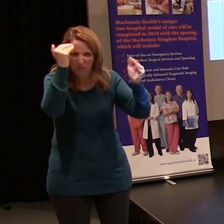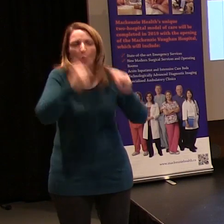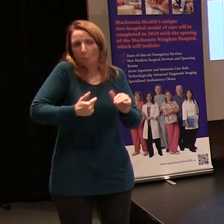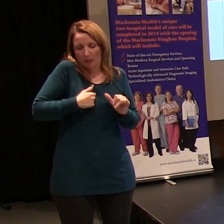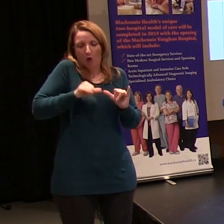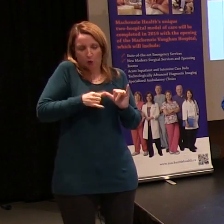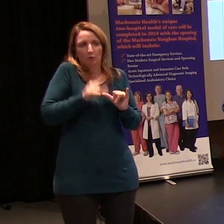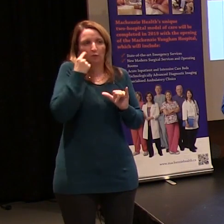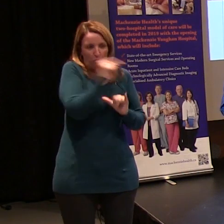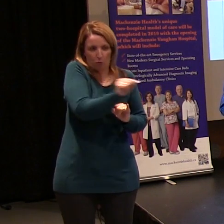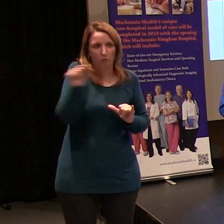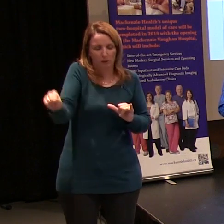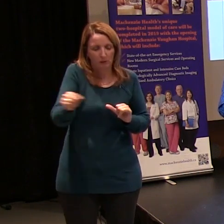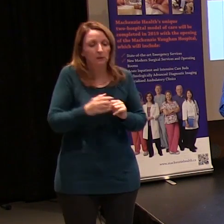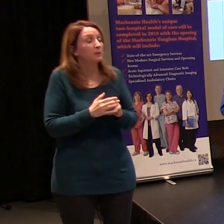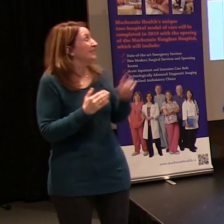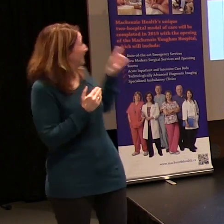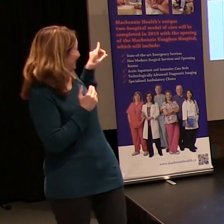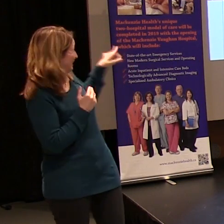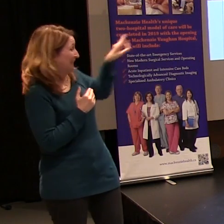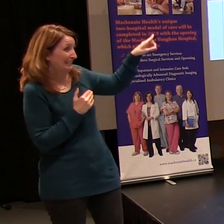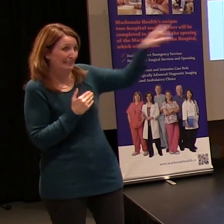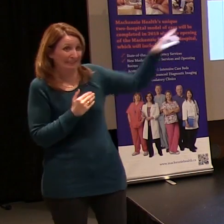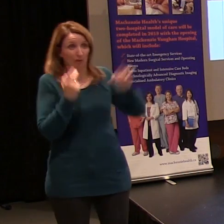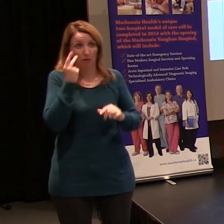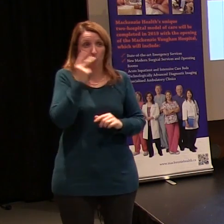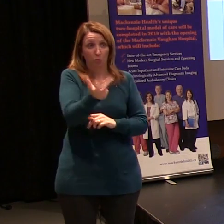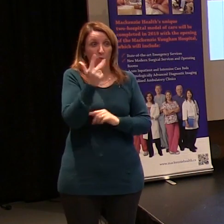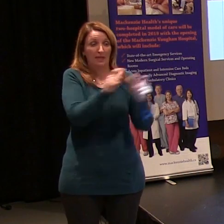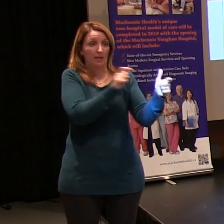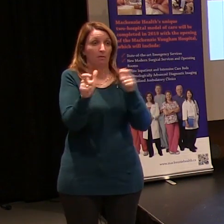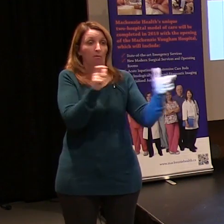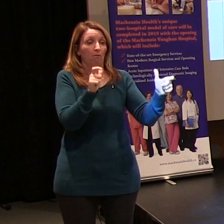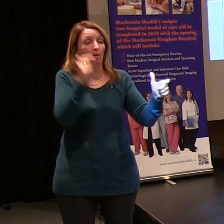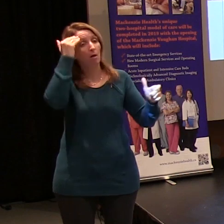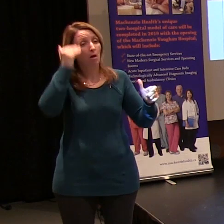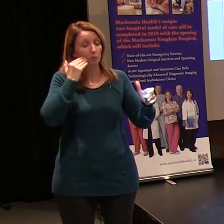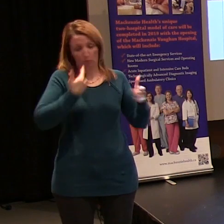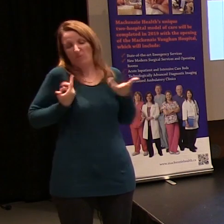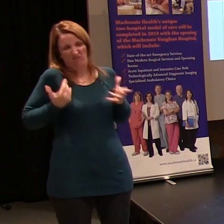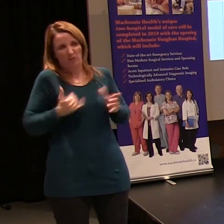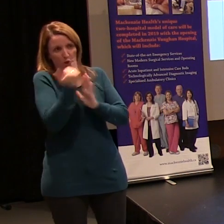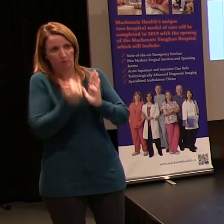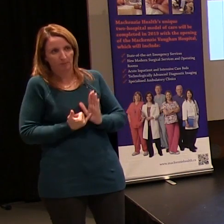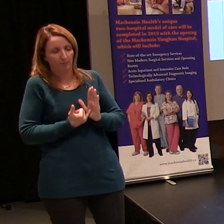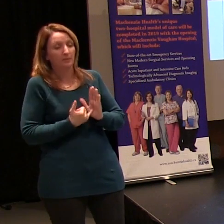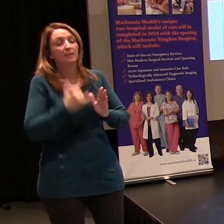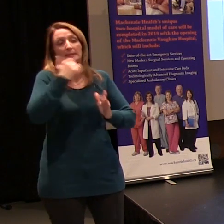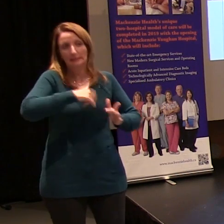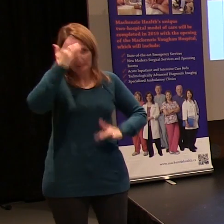architects. You can see here three of the big hospitals in Toronto that we design: the Sea